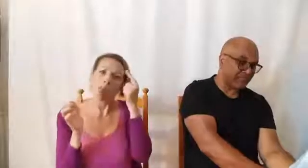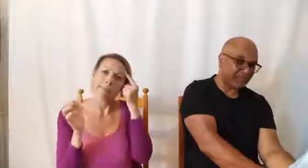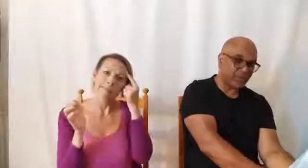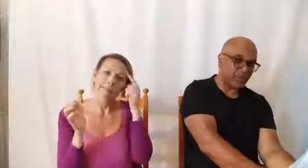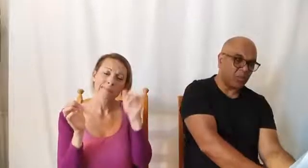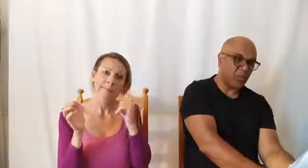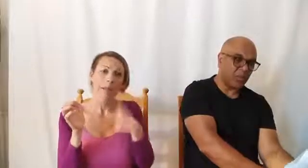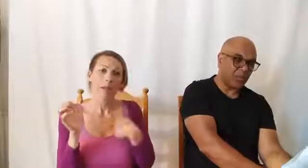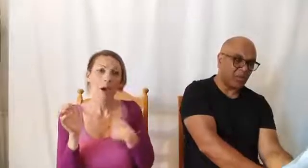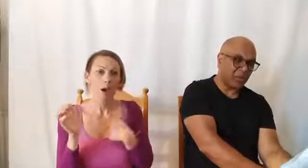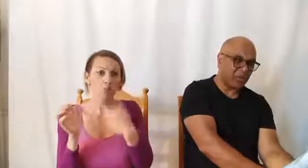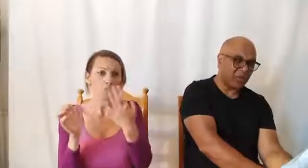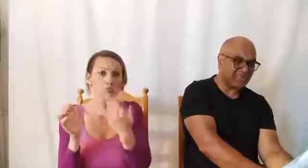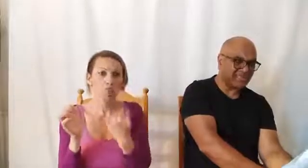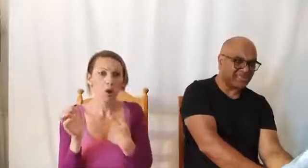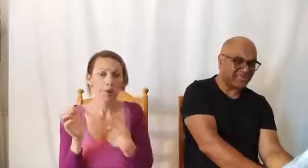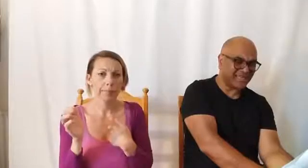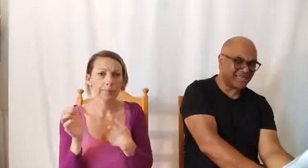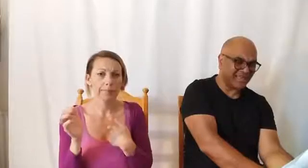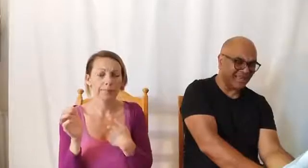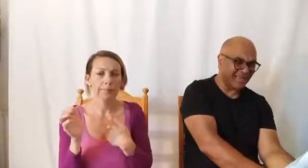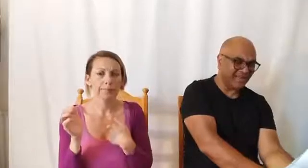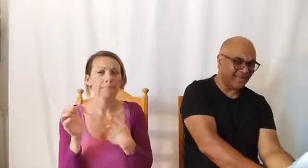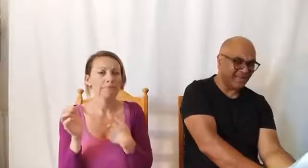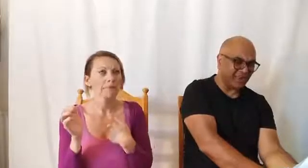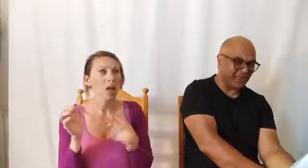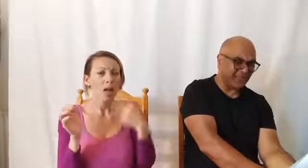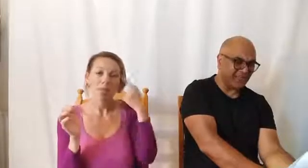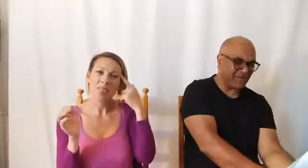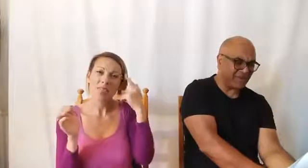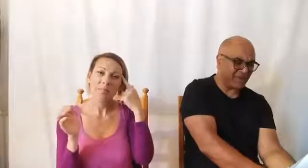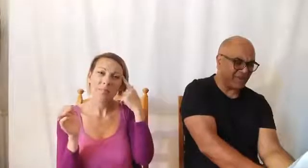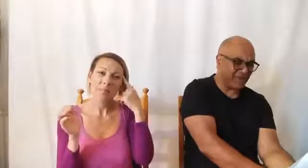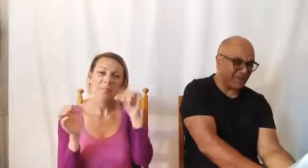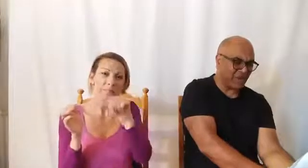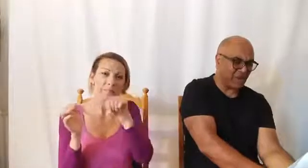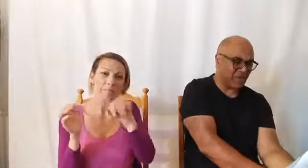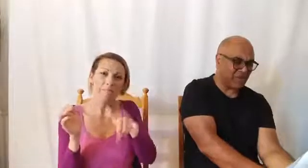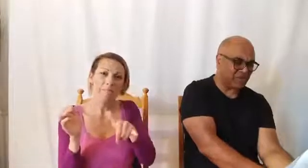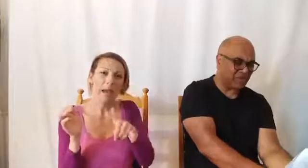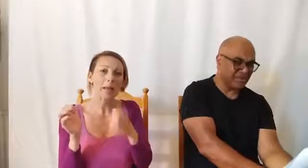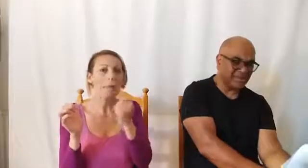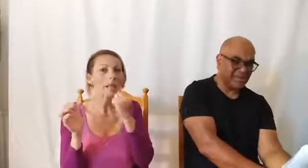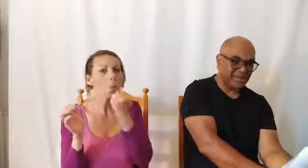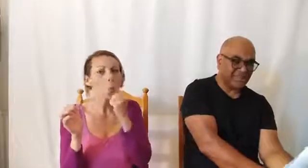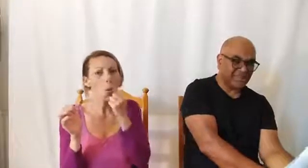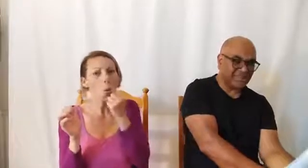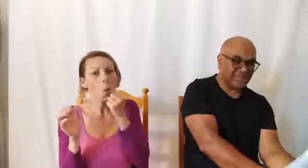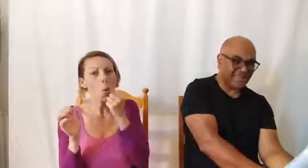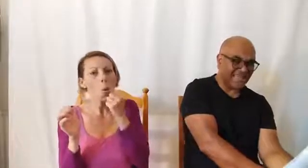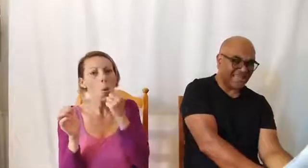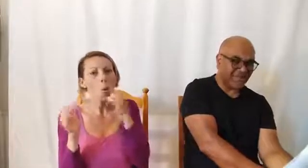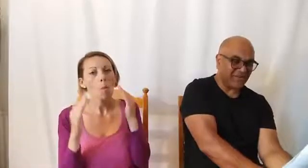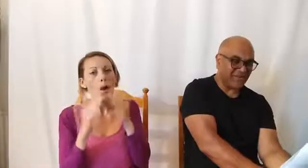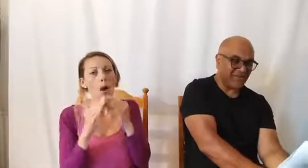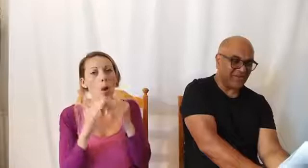a warm home did sound appealing after floating around the cold ocean. The sea is very big,